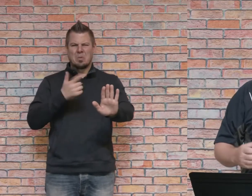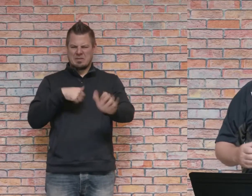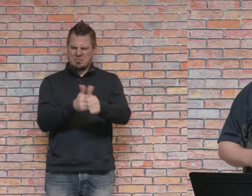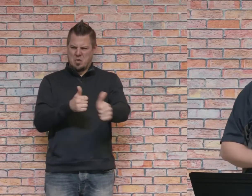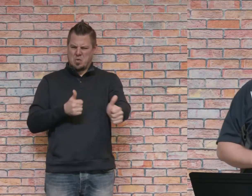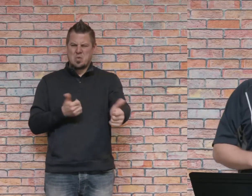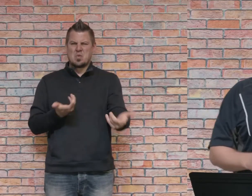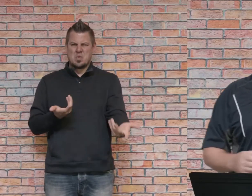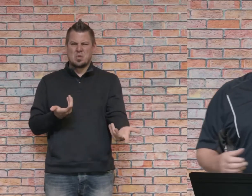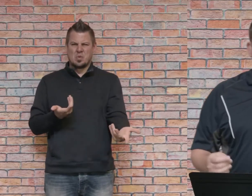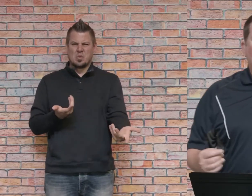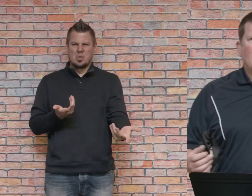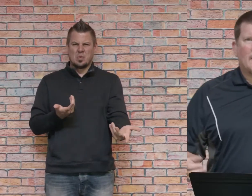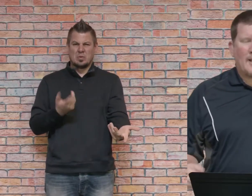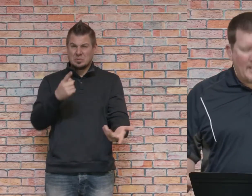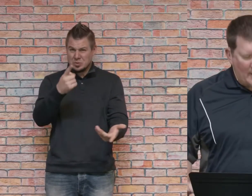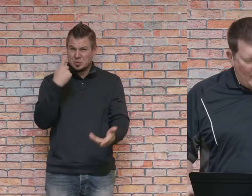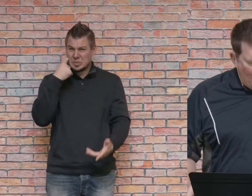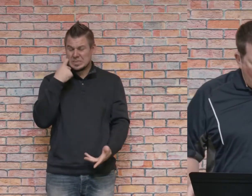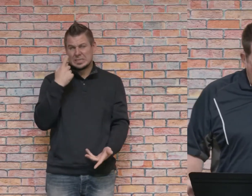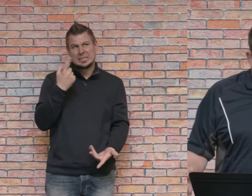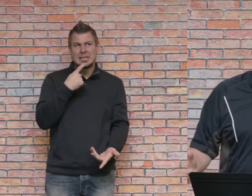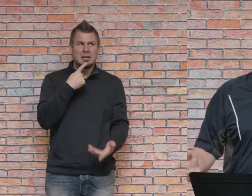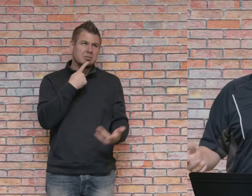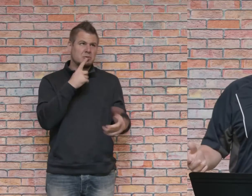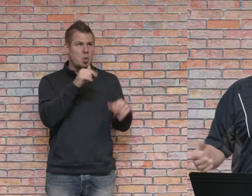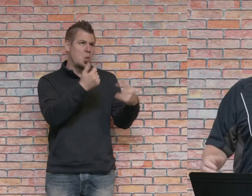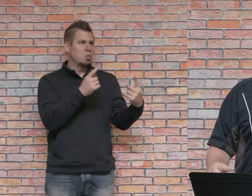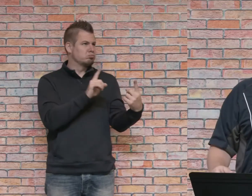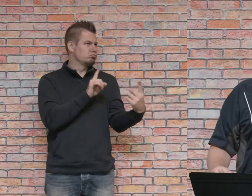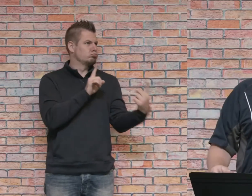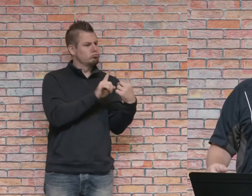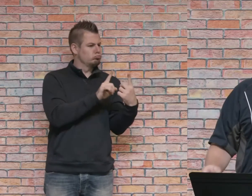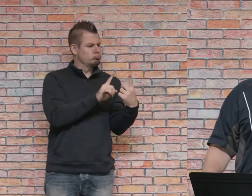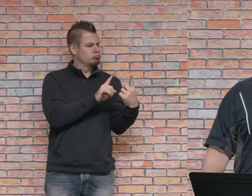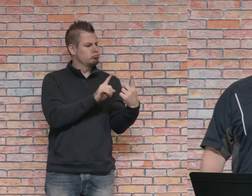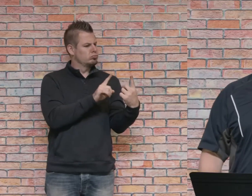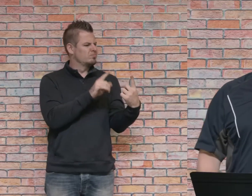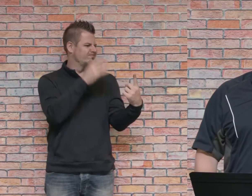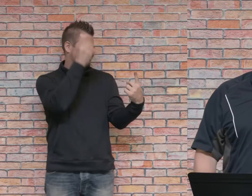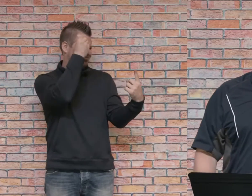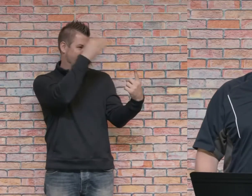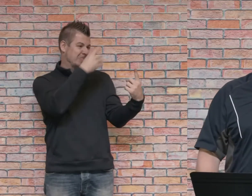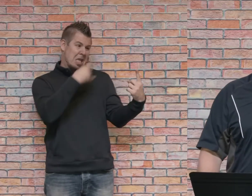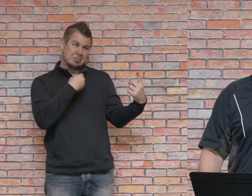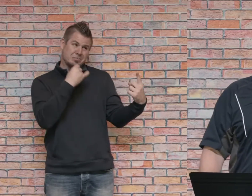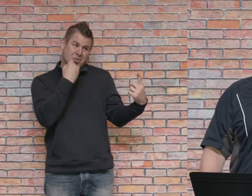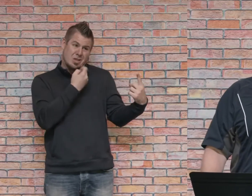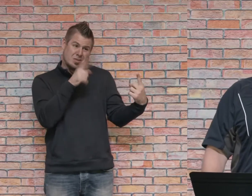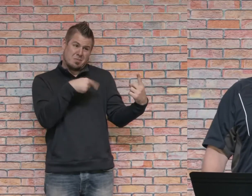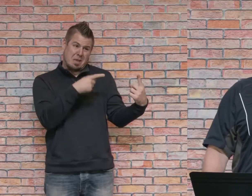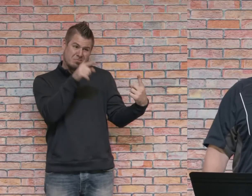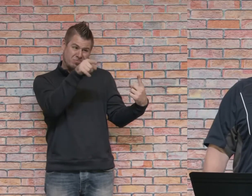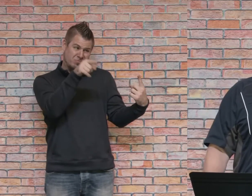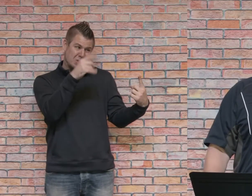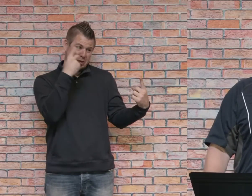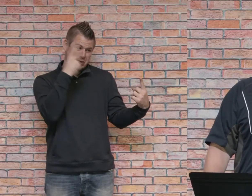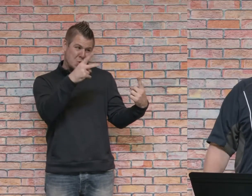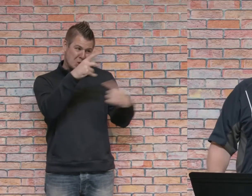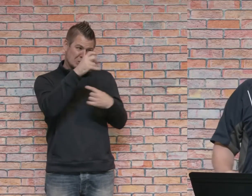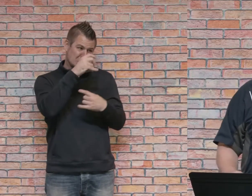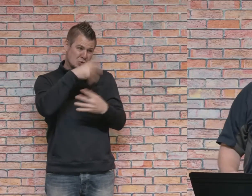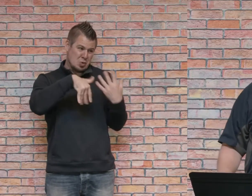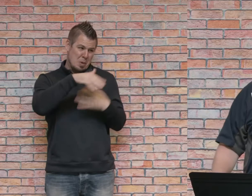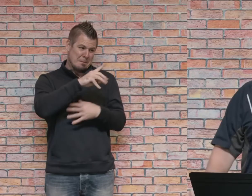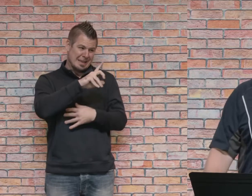When was the last time you went up to somebody and said, hey, I'm feeling really jealous about what I saw on social media? Instead,